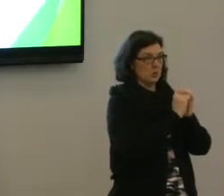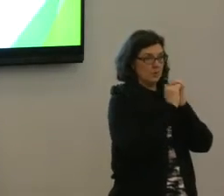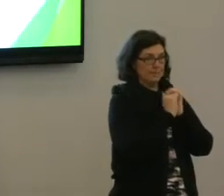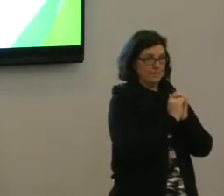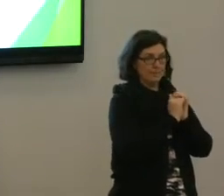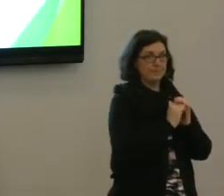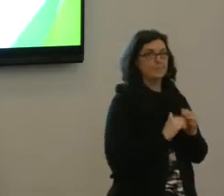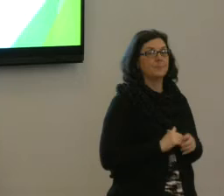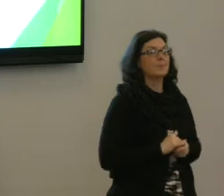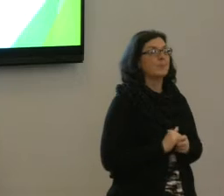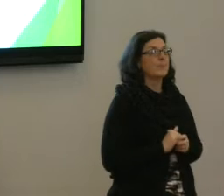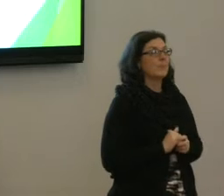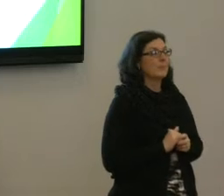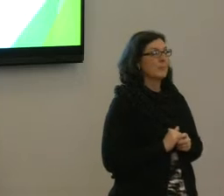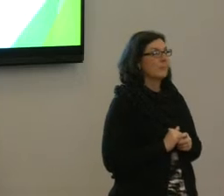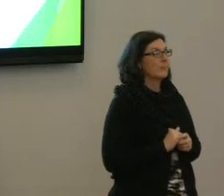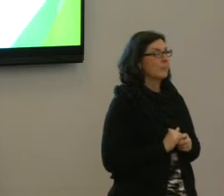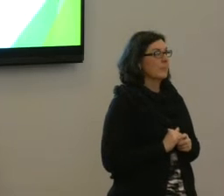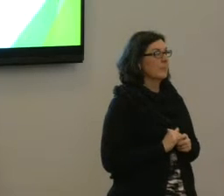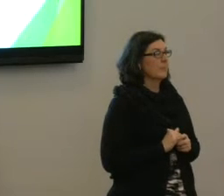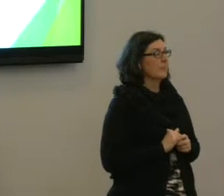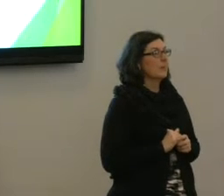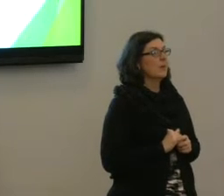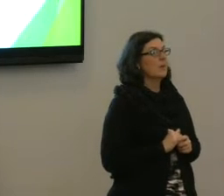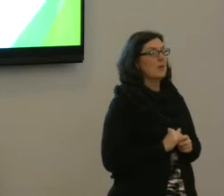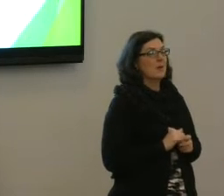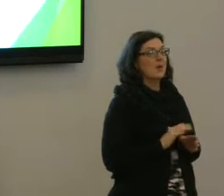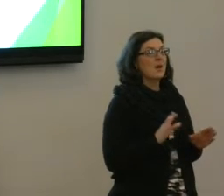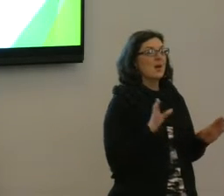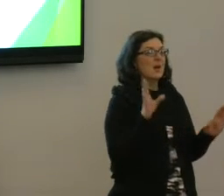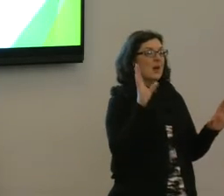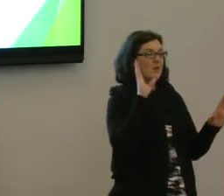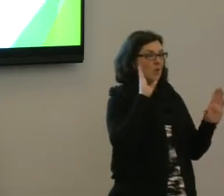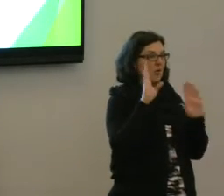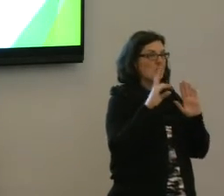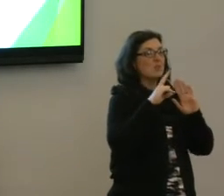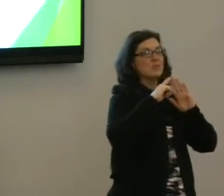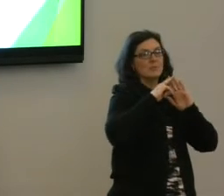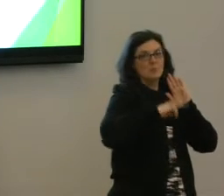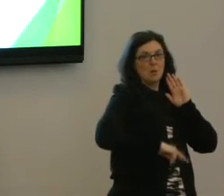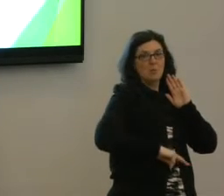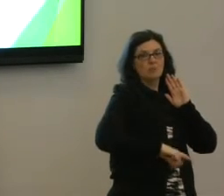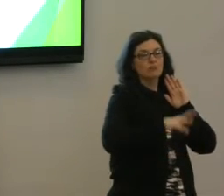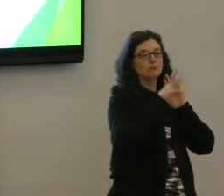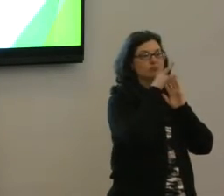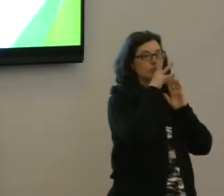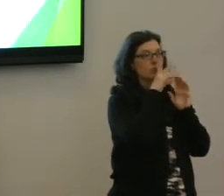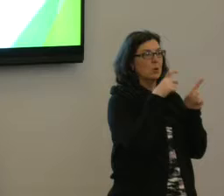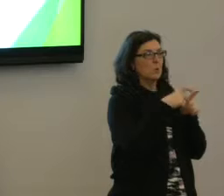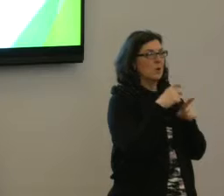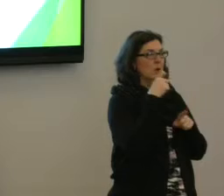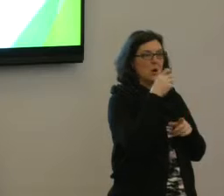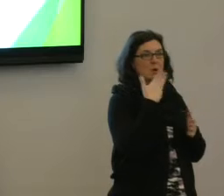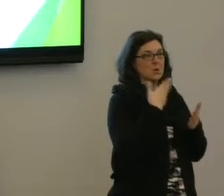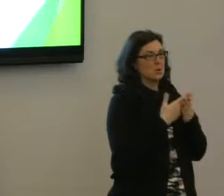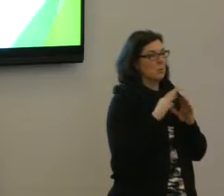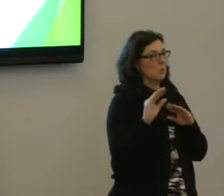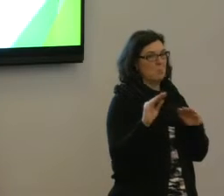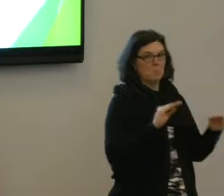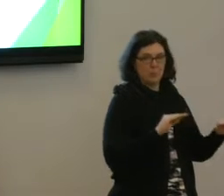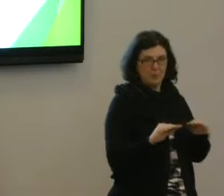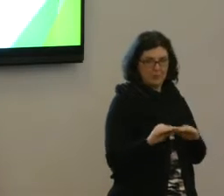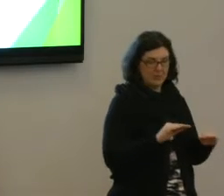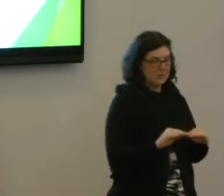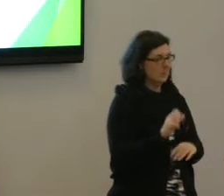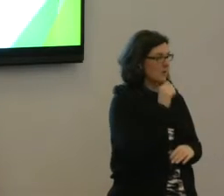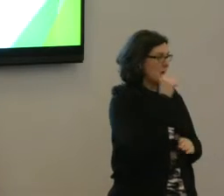church, usually, of the heard and spoken word and read word. We're not very good with movement at times. We're not